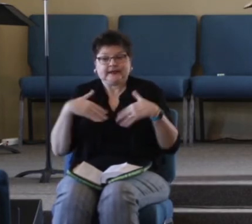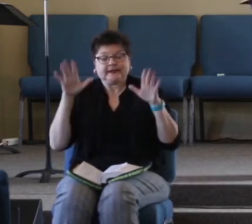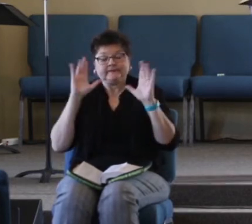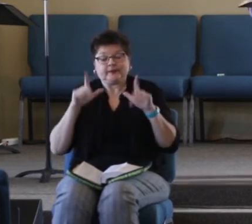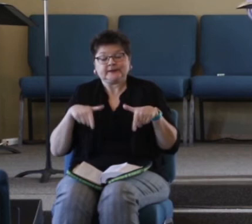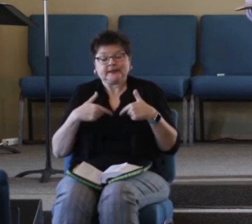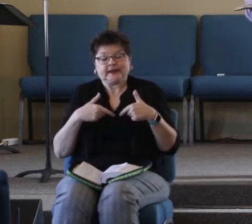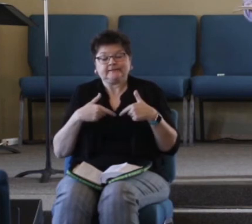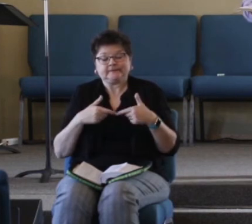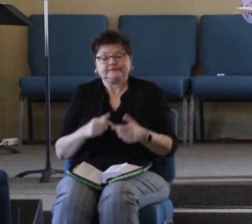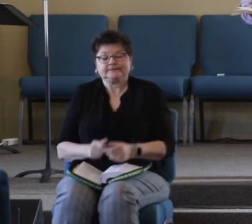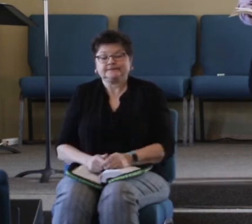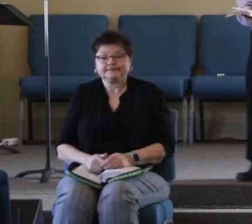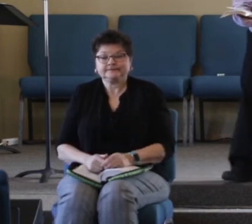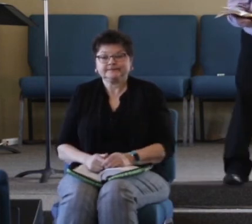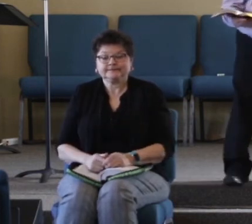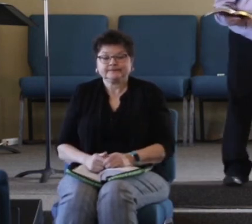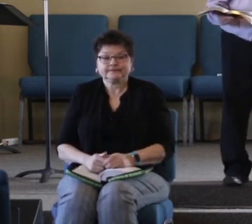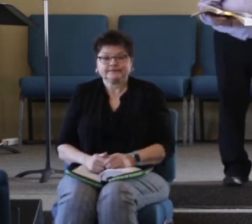Because Jesus